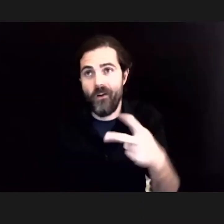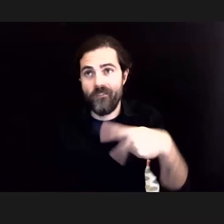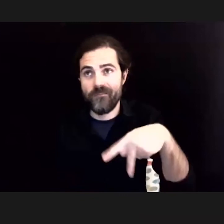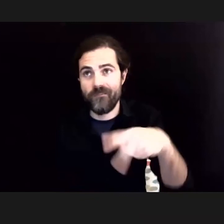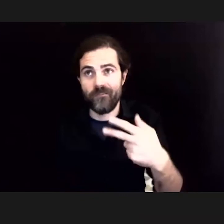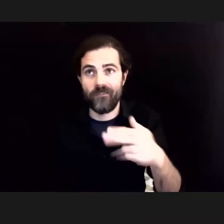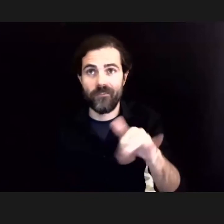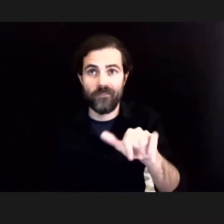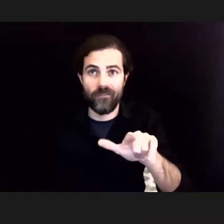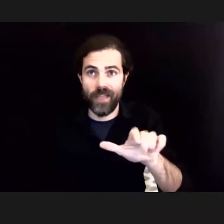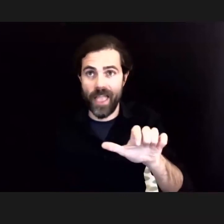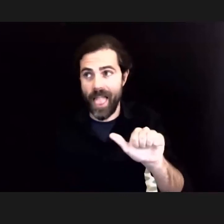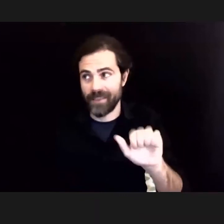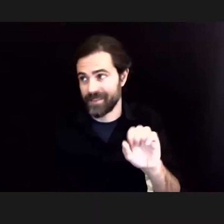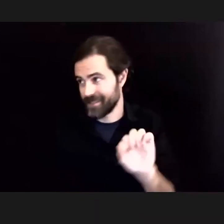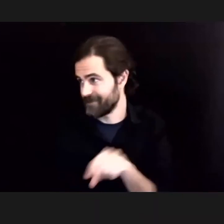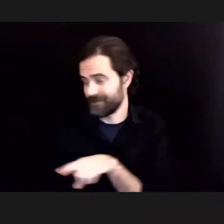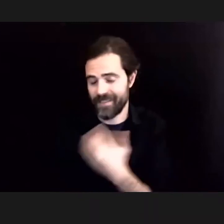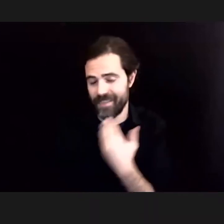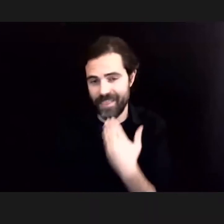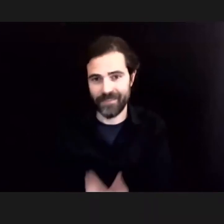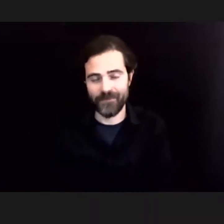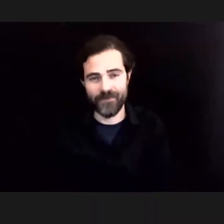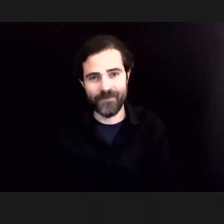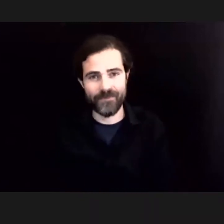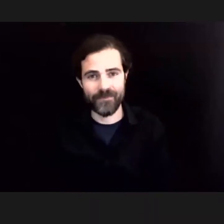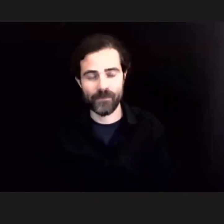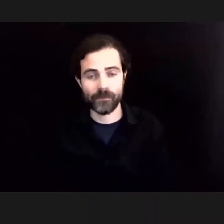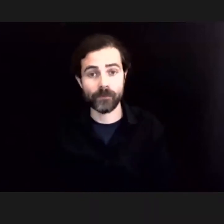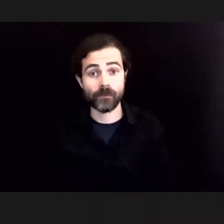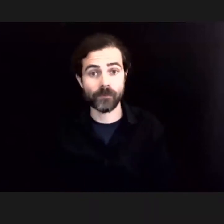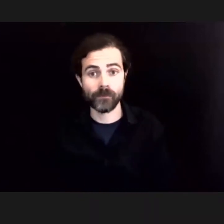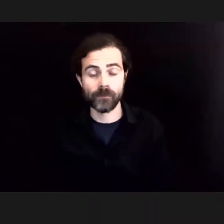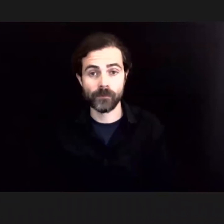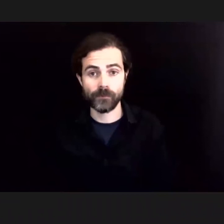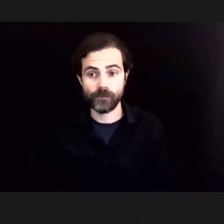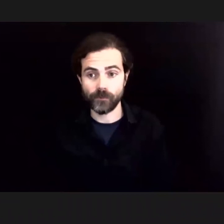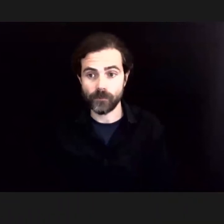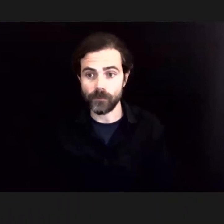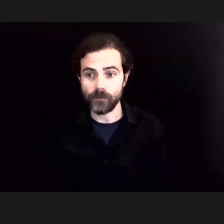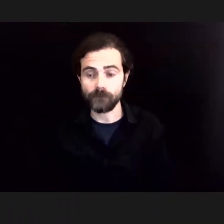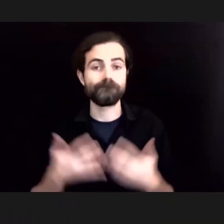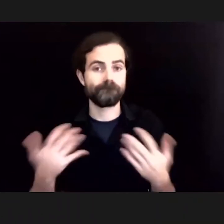So thanks again to all partners for your insight.